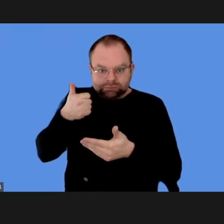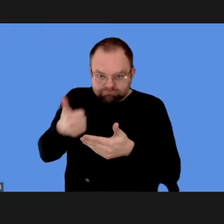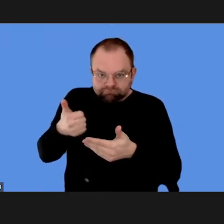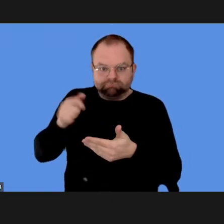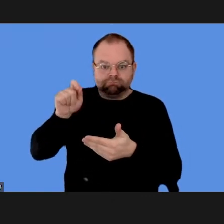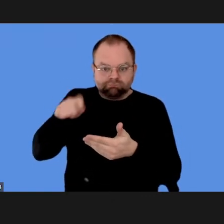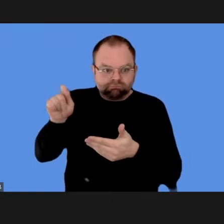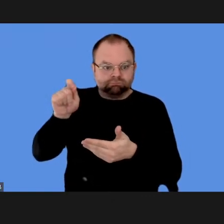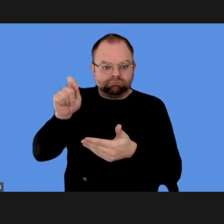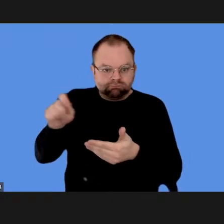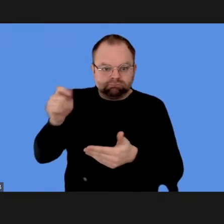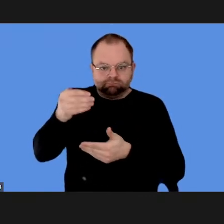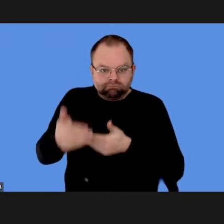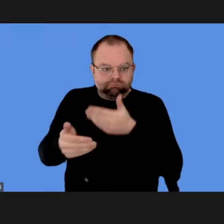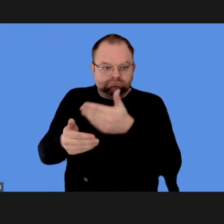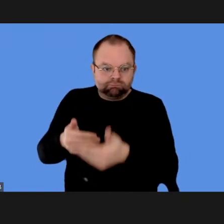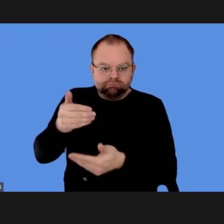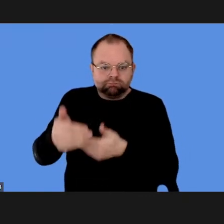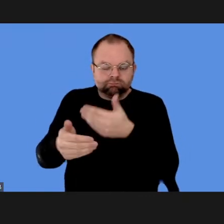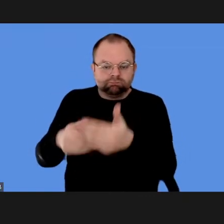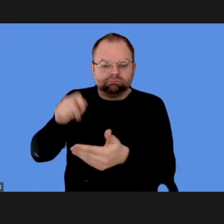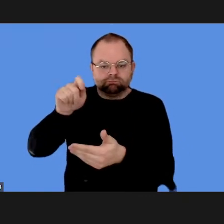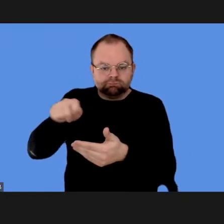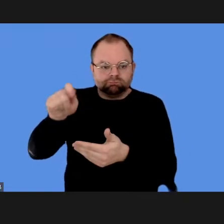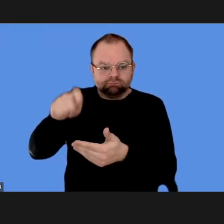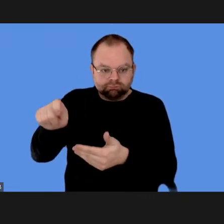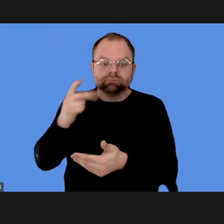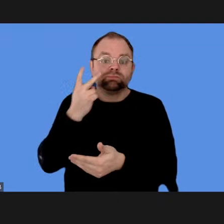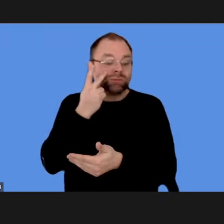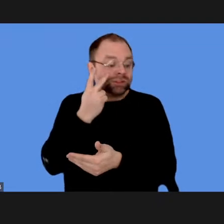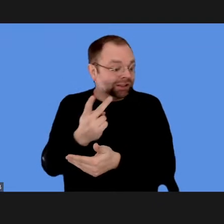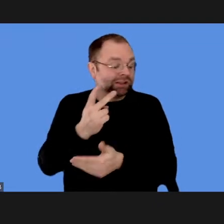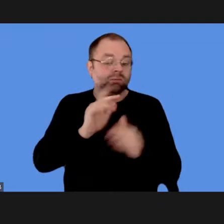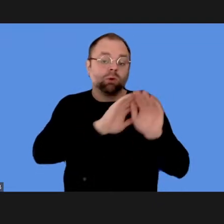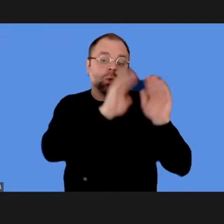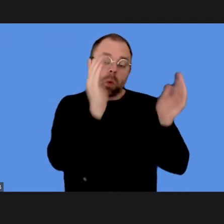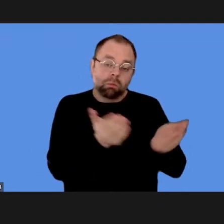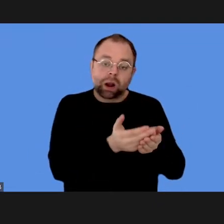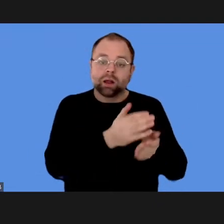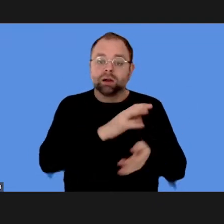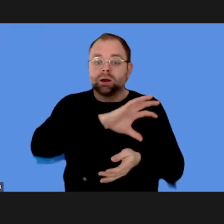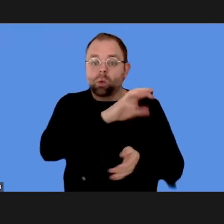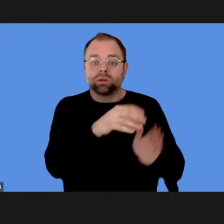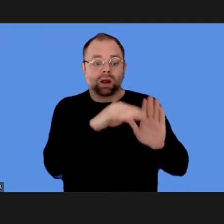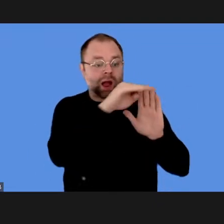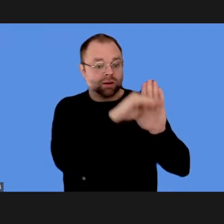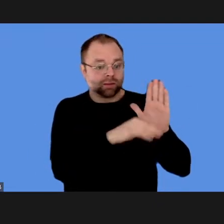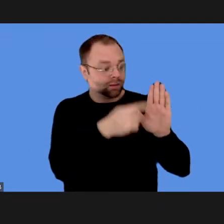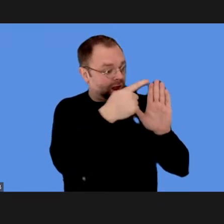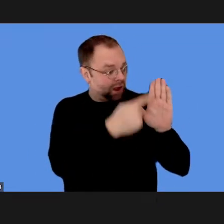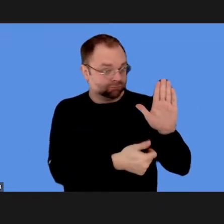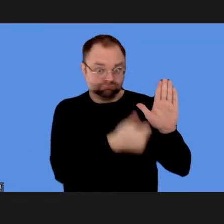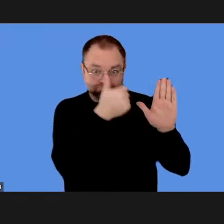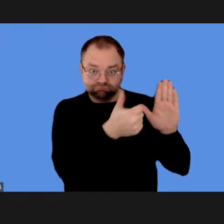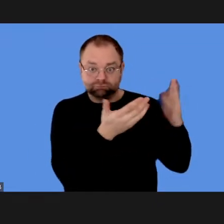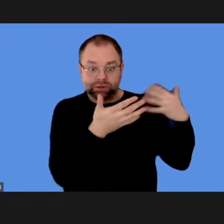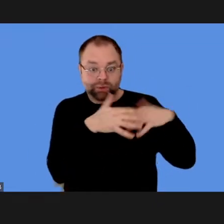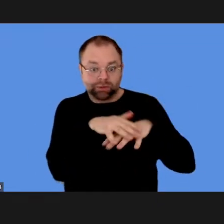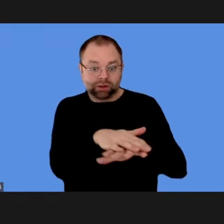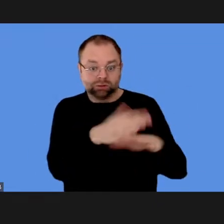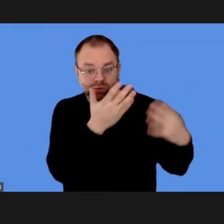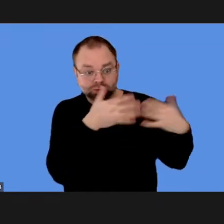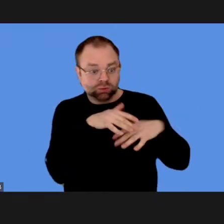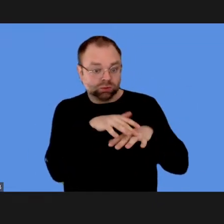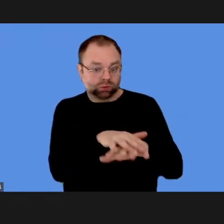indispensable or essential issue that we should be paying attention to it. Of course, over the past